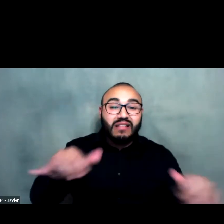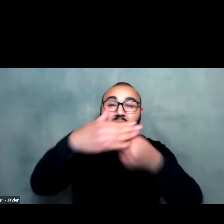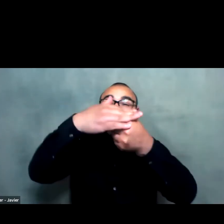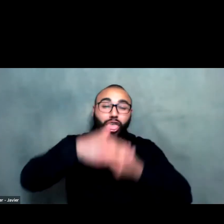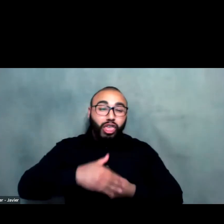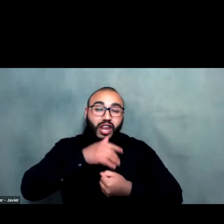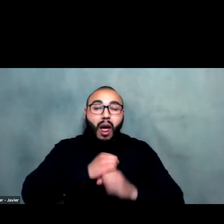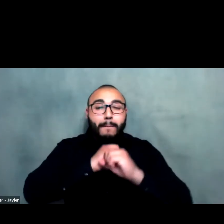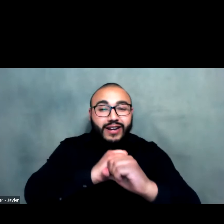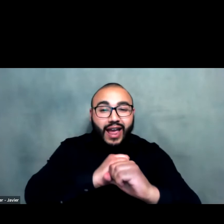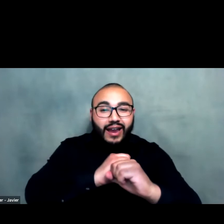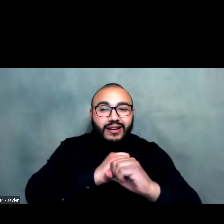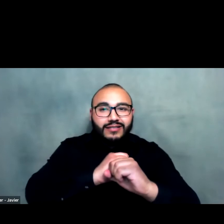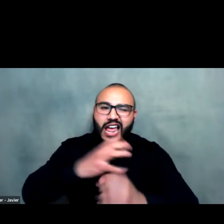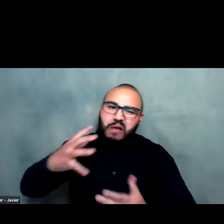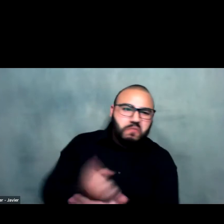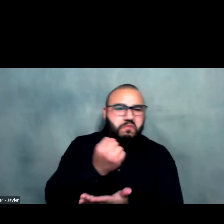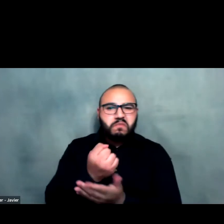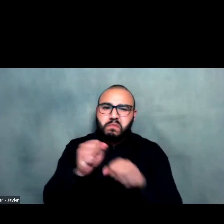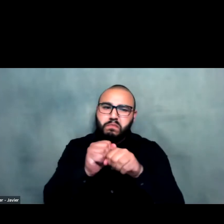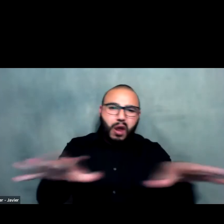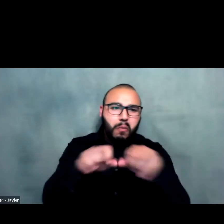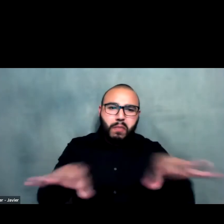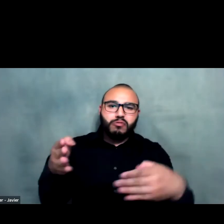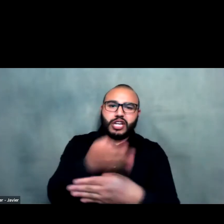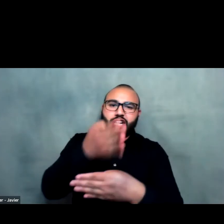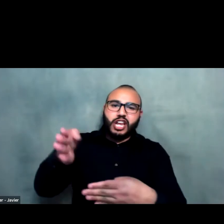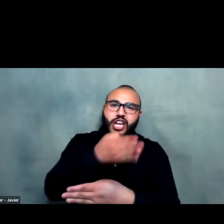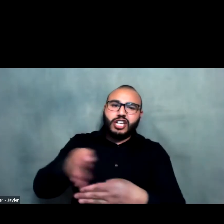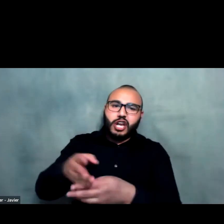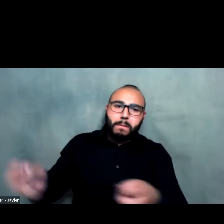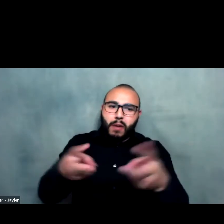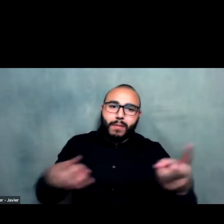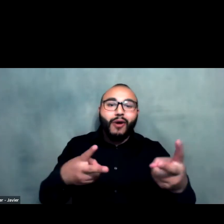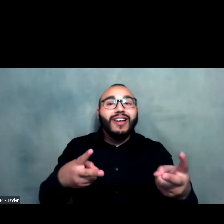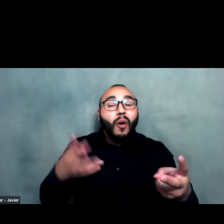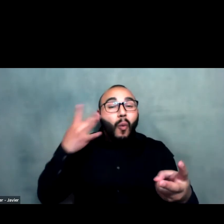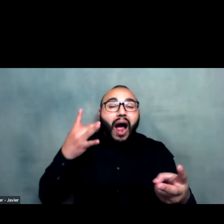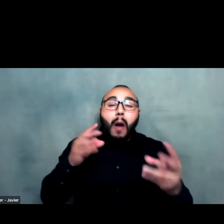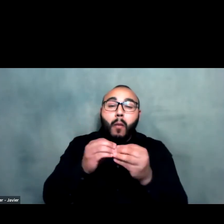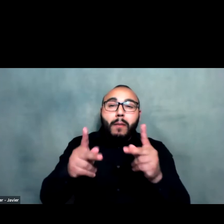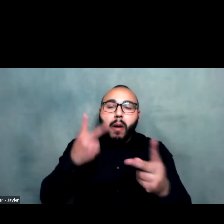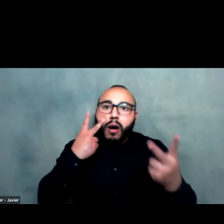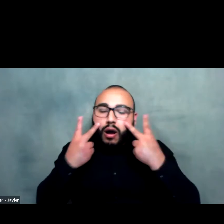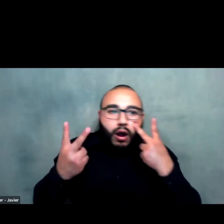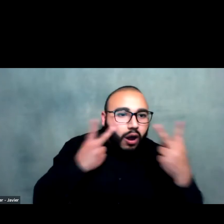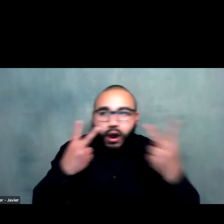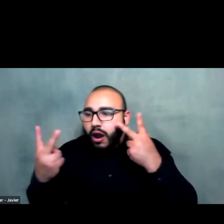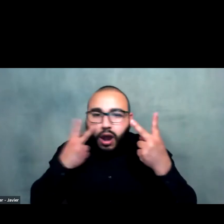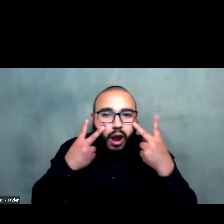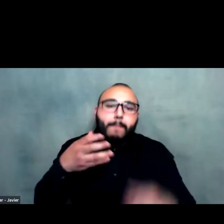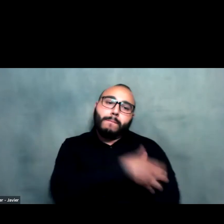of color. So if anything that can be assured is that there is power in numbers. And we want to